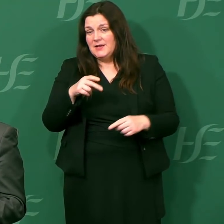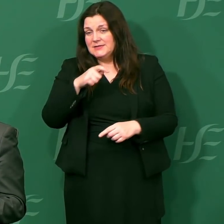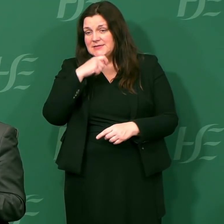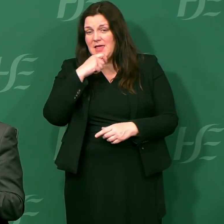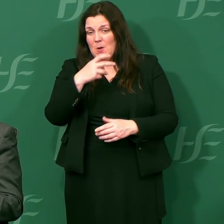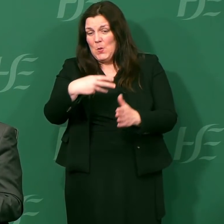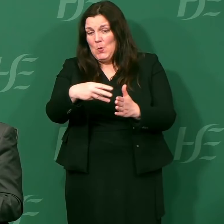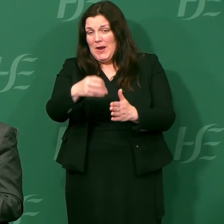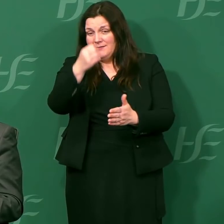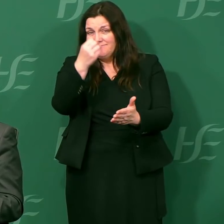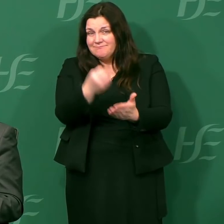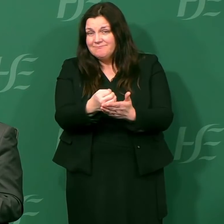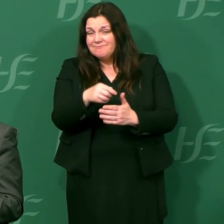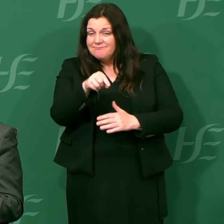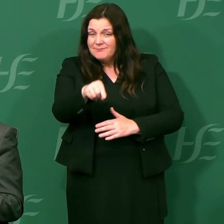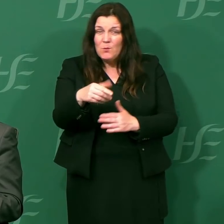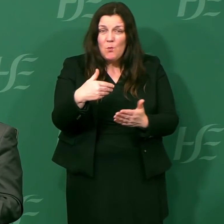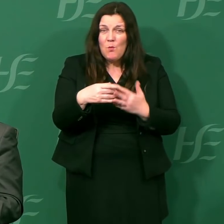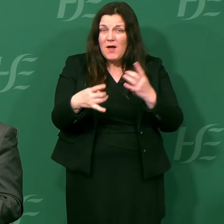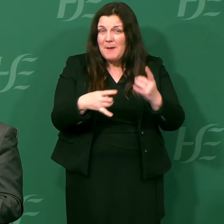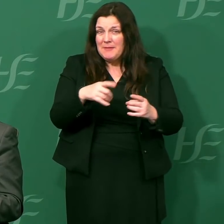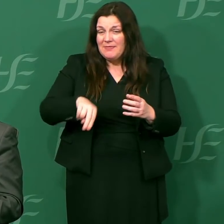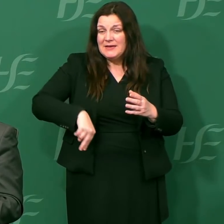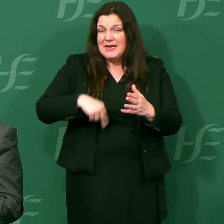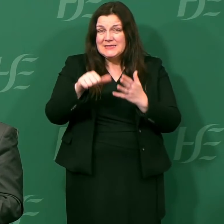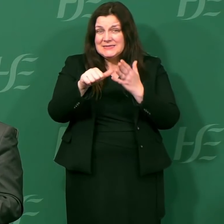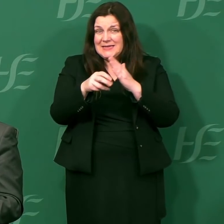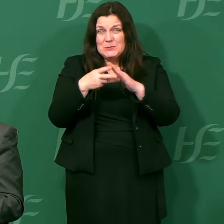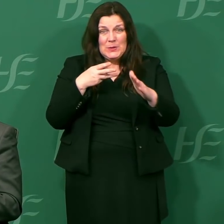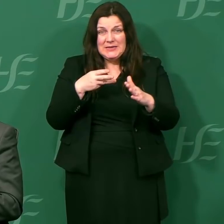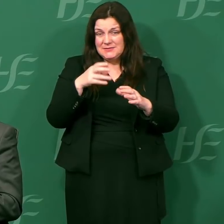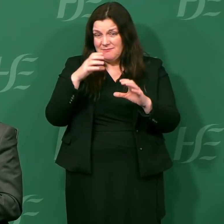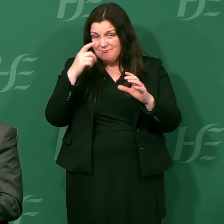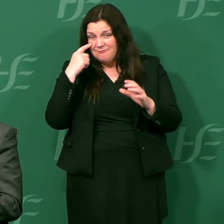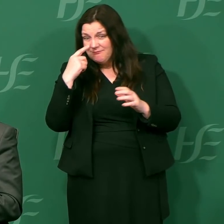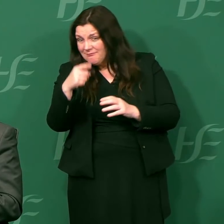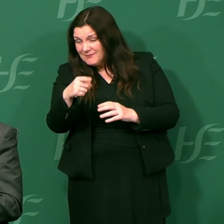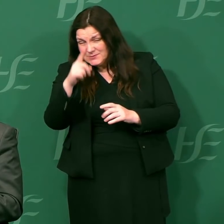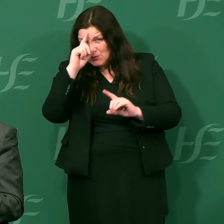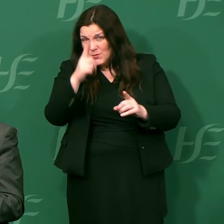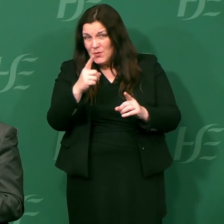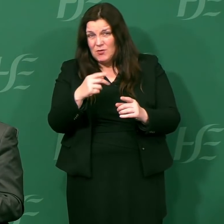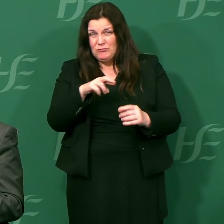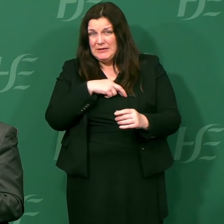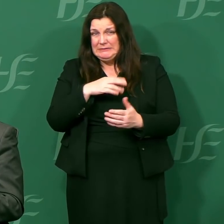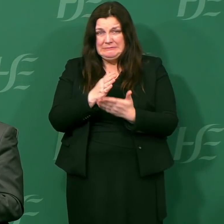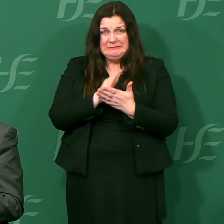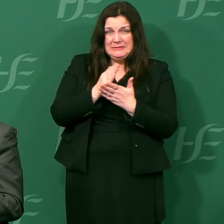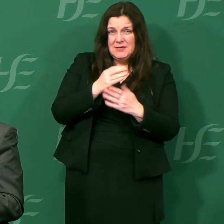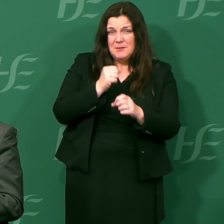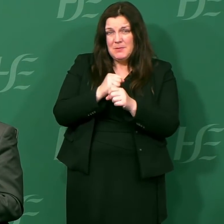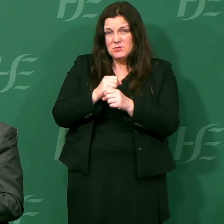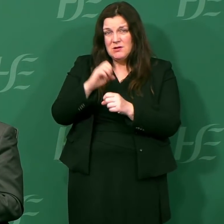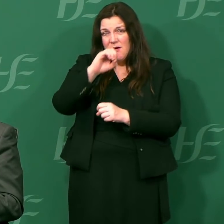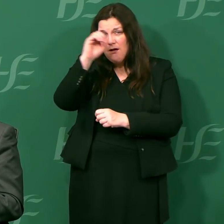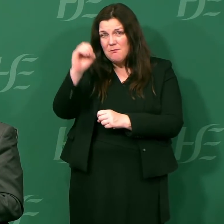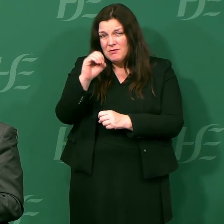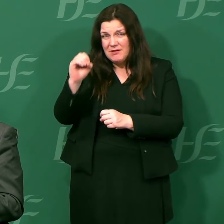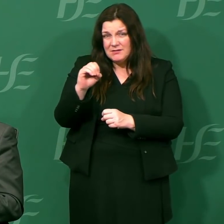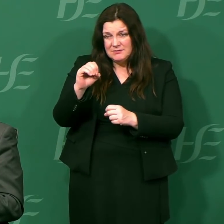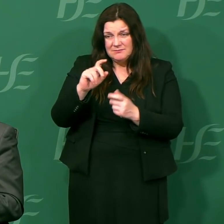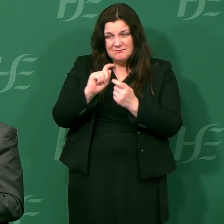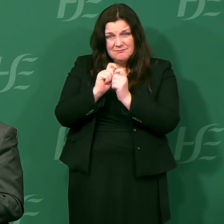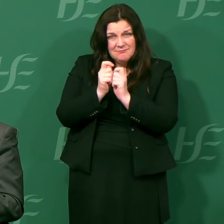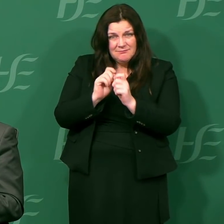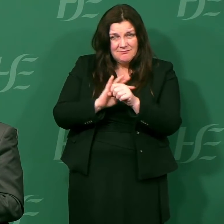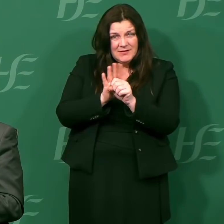predict, what may happen in the next 6 weeks. Right now, we've an uncertainty around Omicron. We have an uncertainty around even the Delta